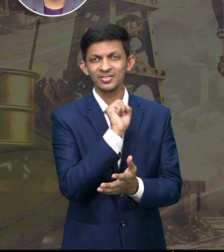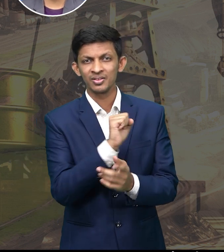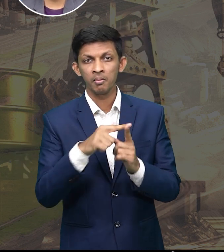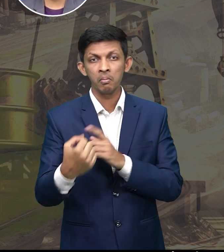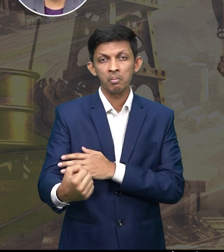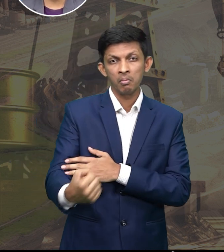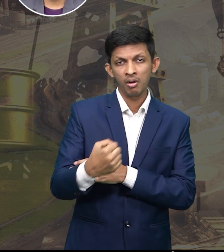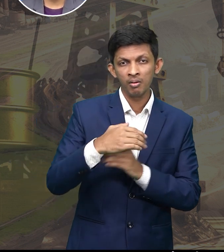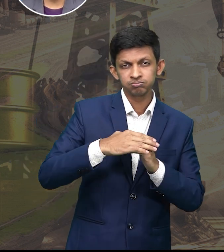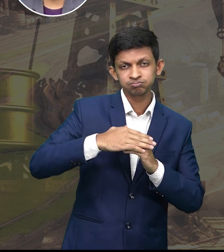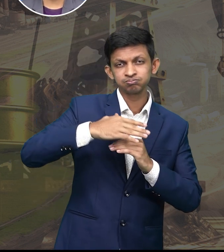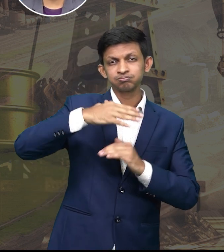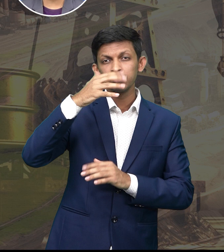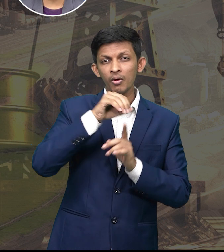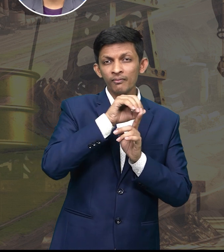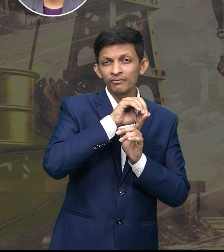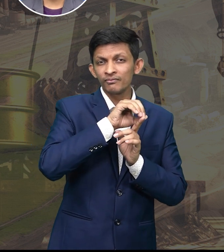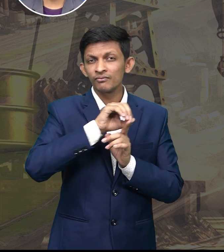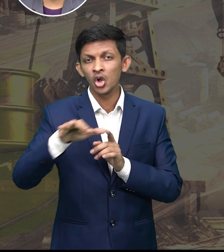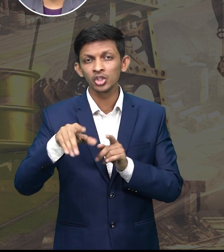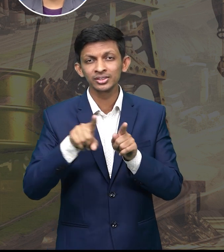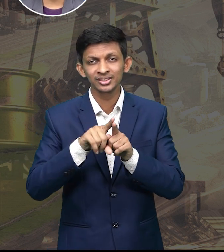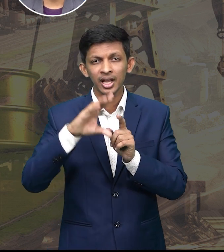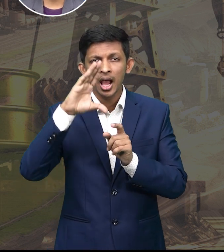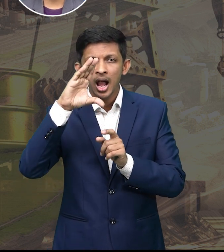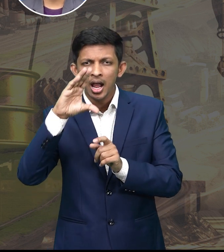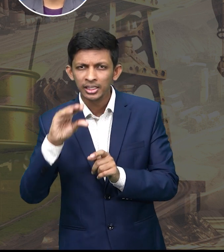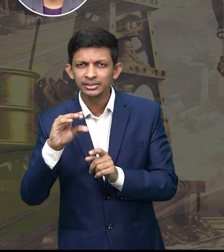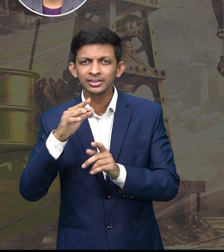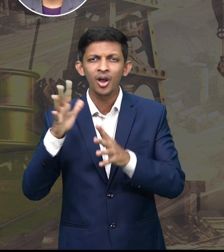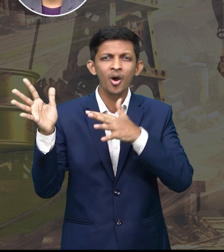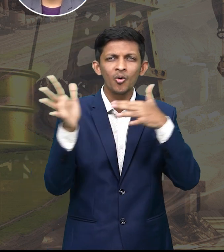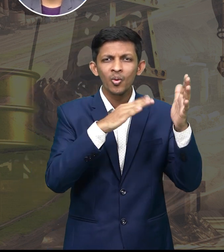increasing efficiency and reducing air pollution.